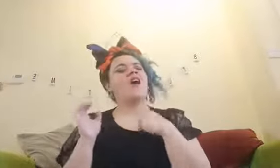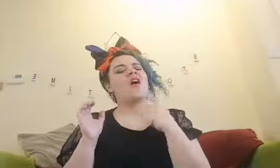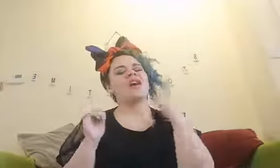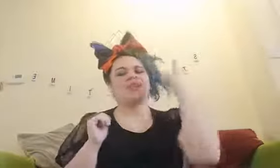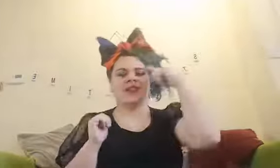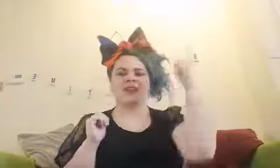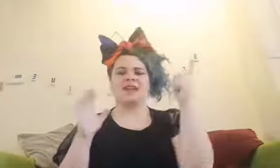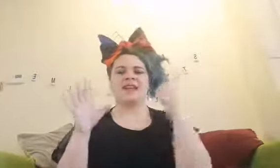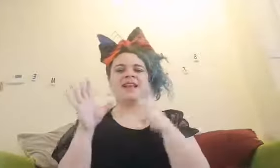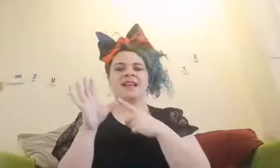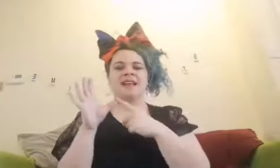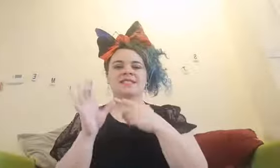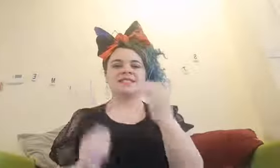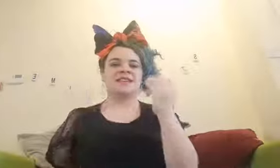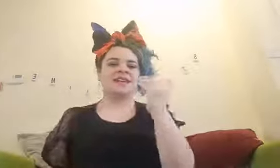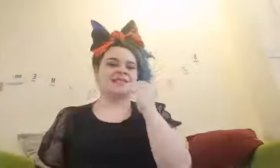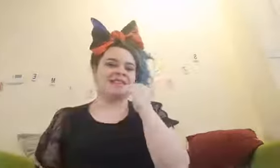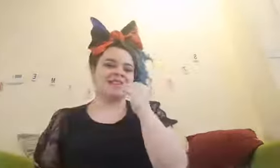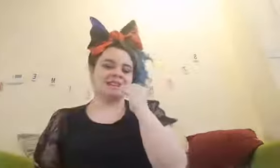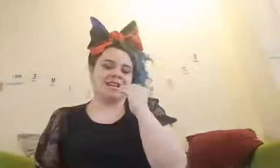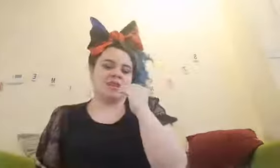I think Anansi likes eating